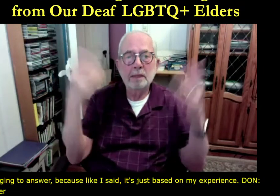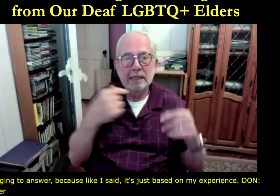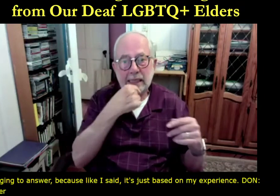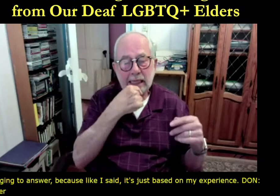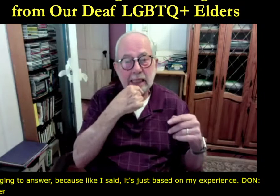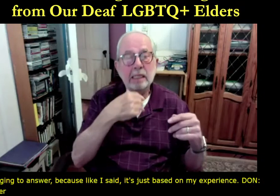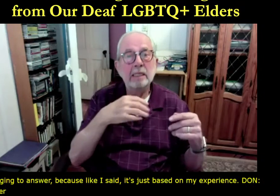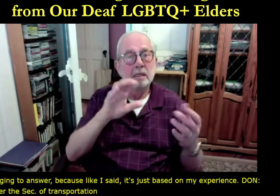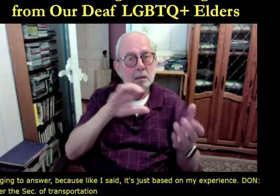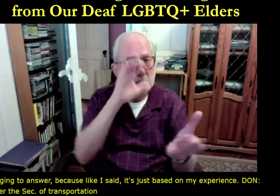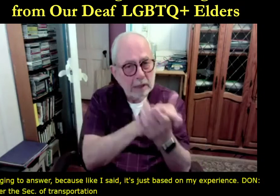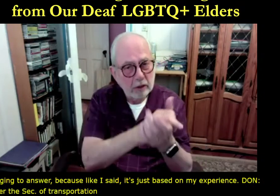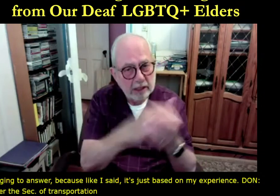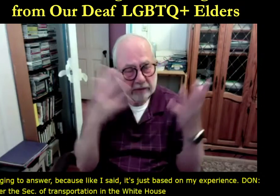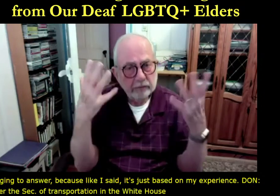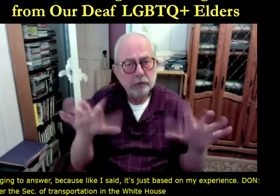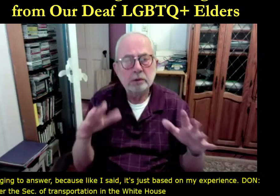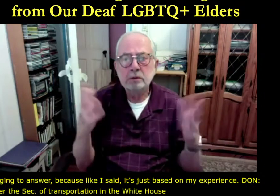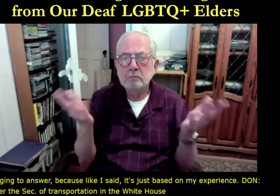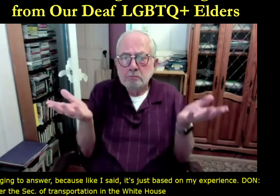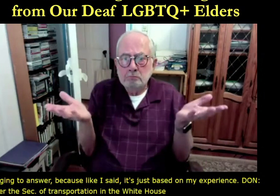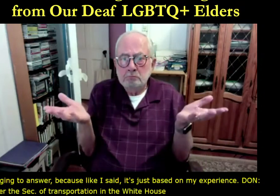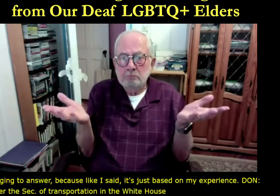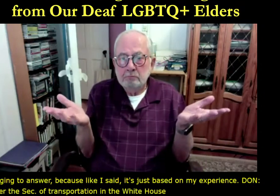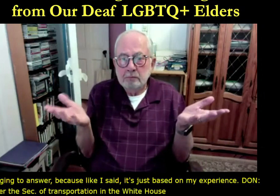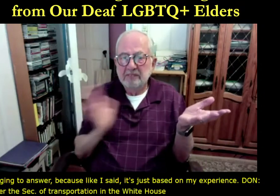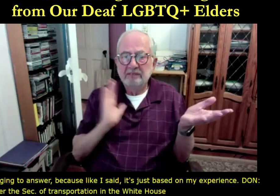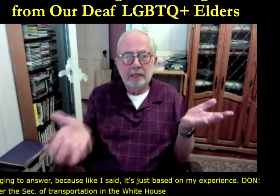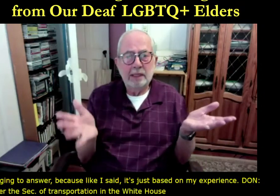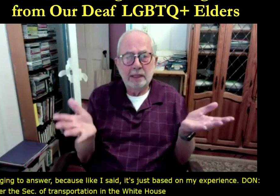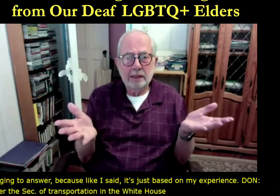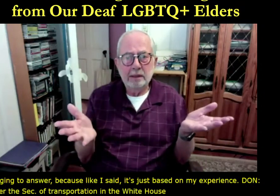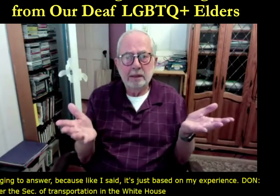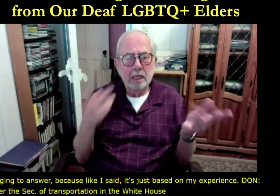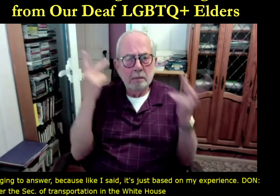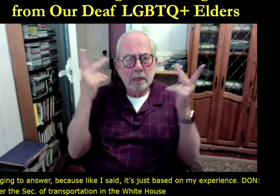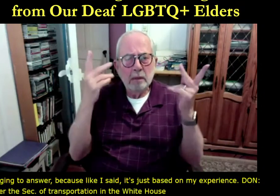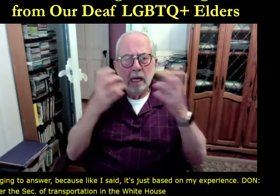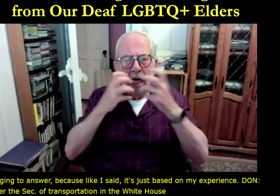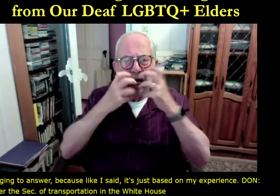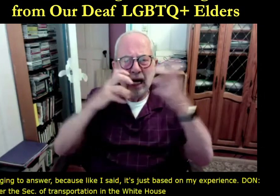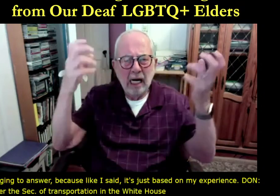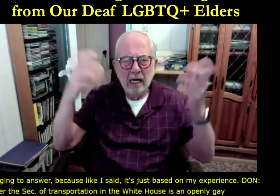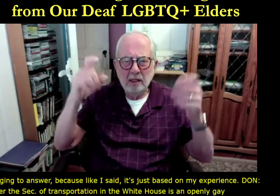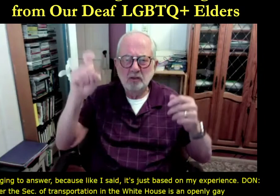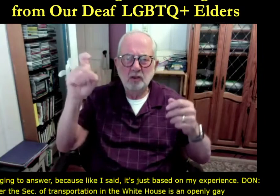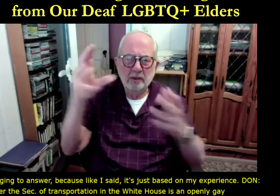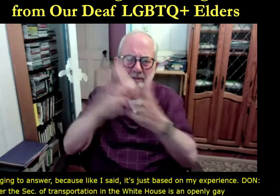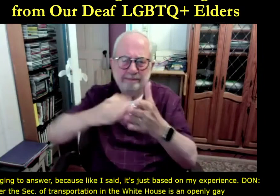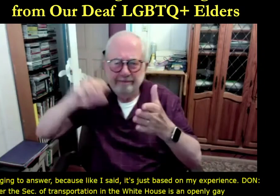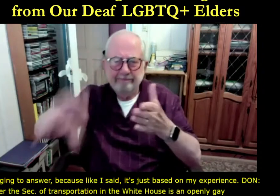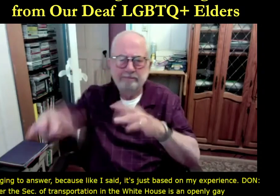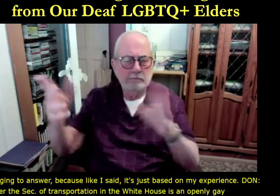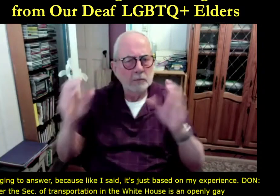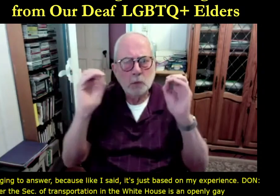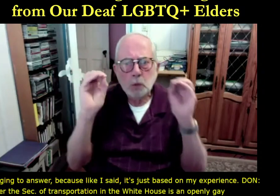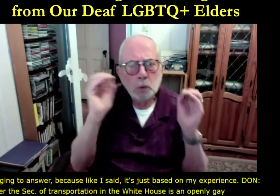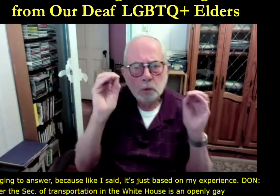billy ing was as an openly gay um married man you know people were screaming that they should